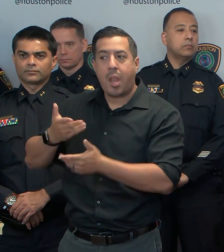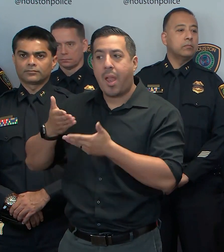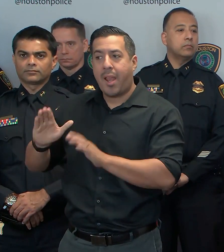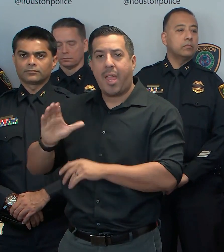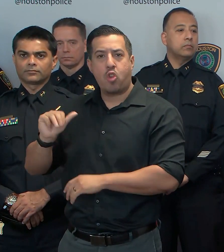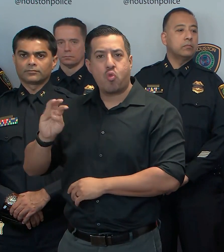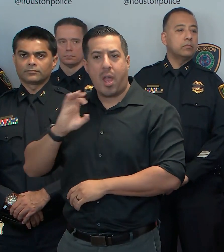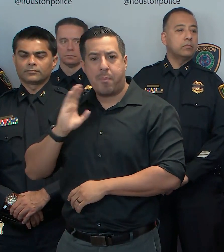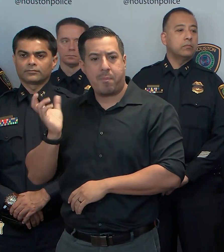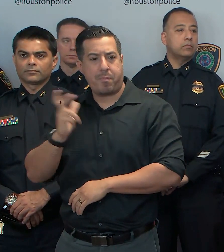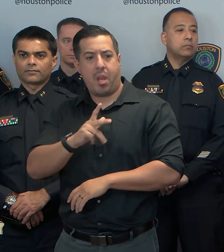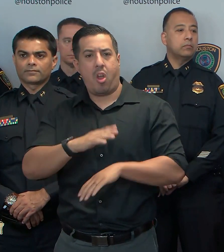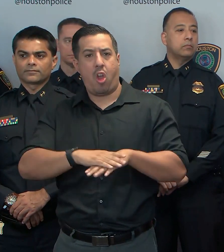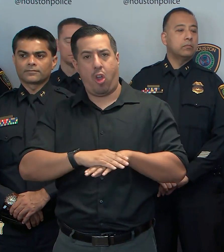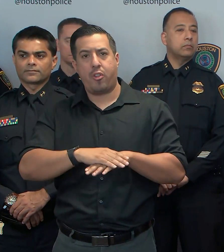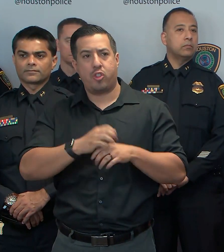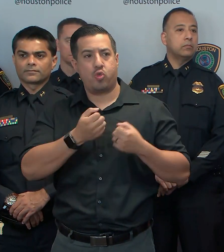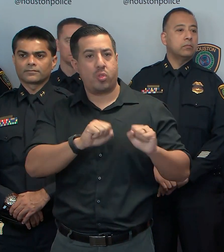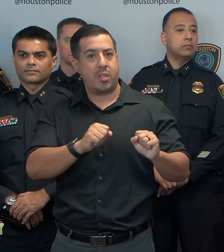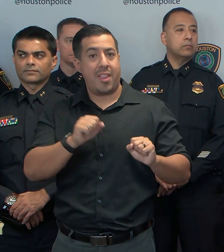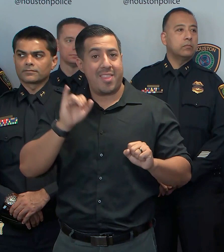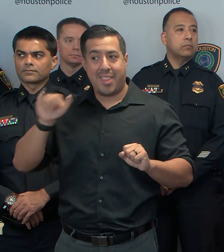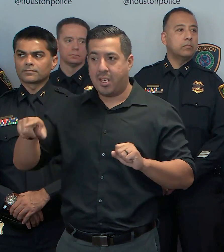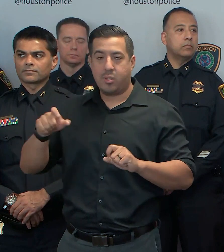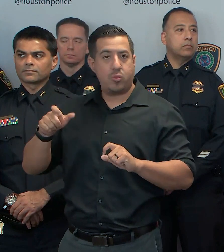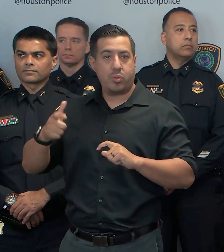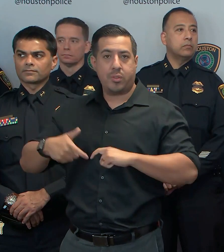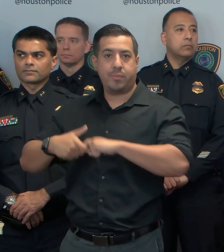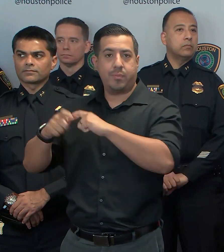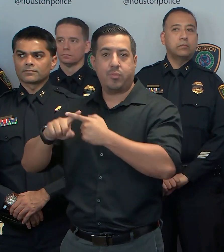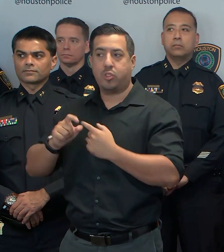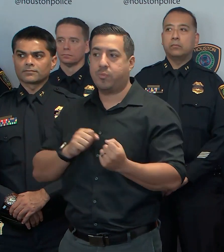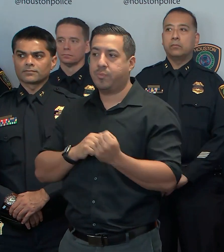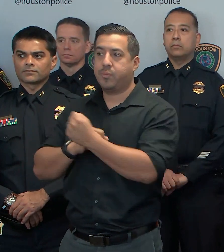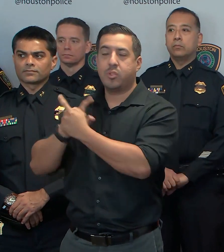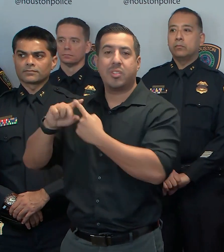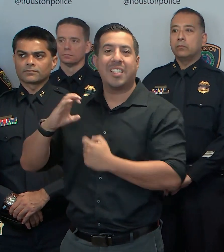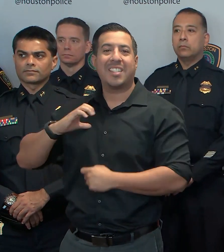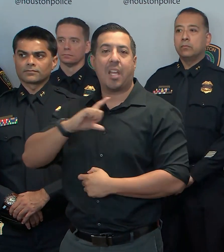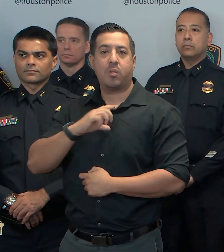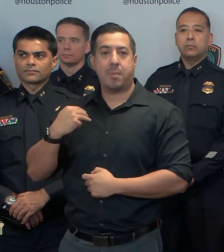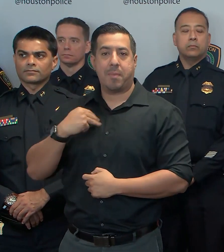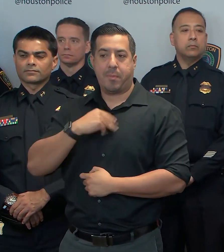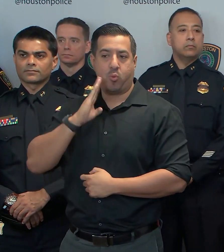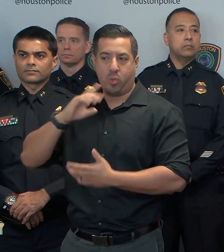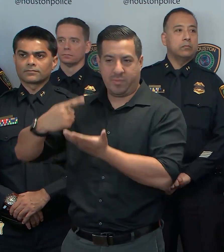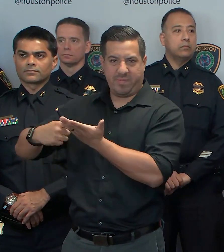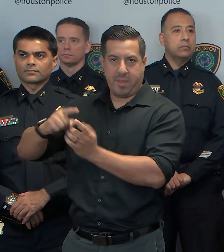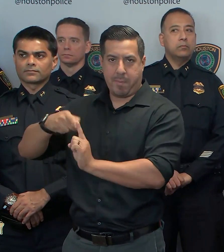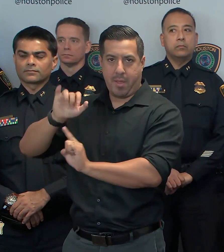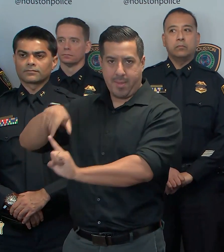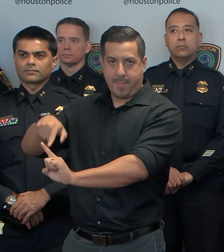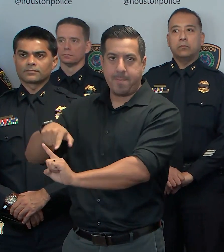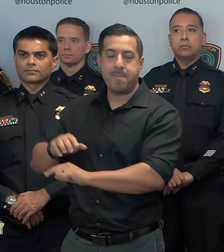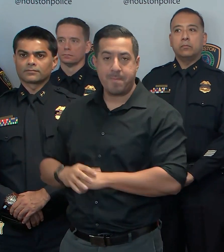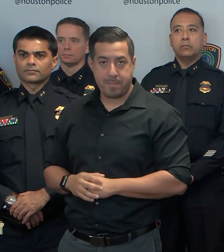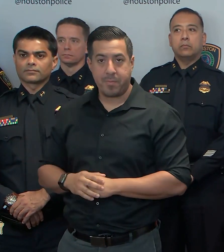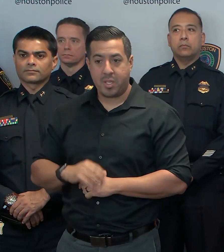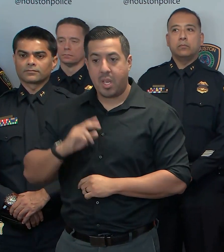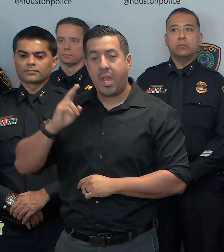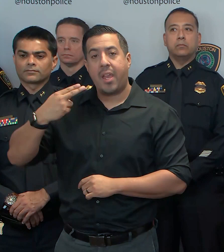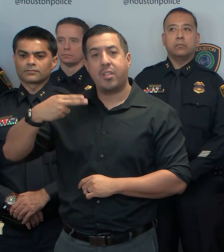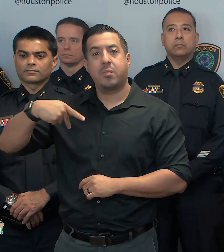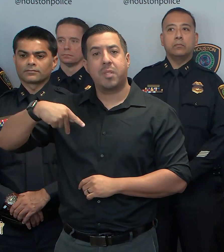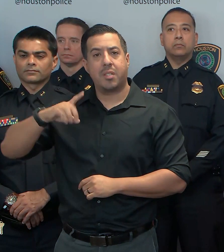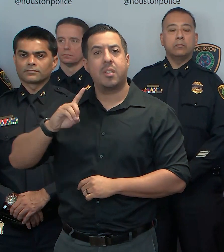our streets. That ordinance should be presented to city council members this month. We've talked about HB